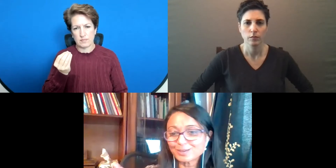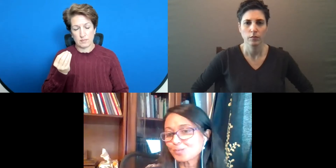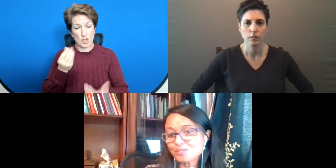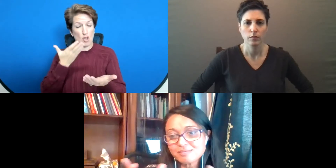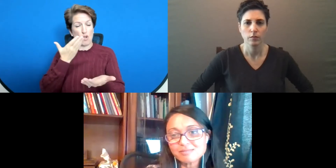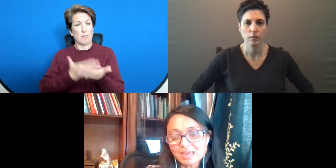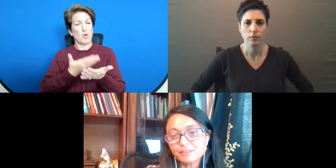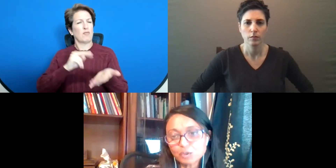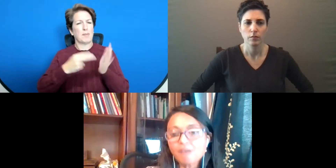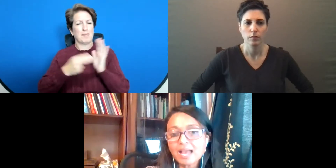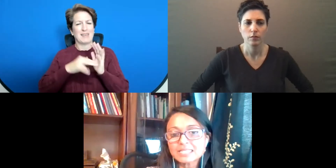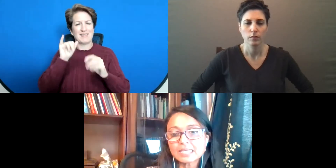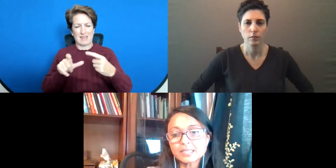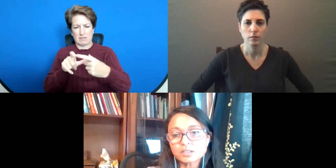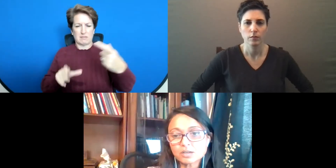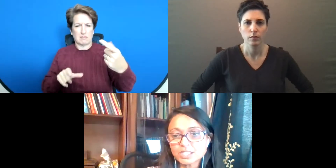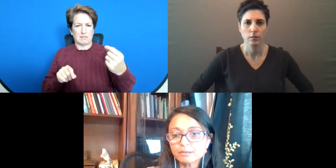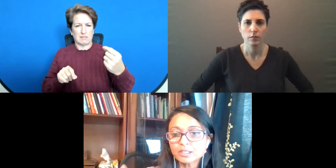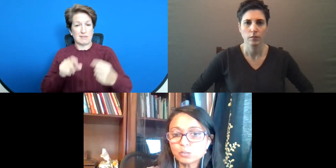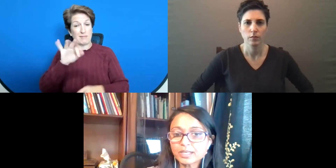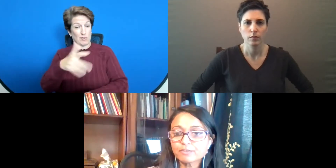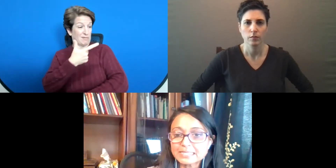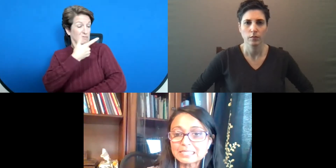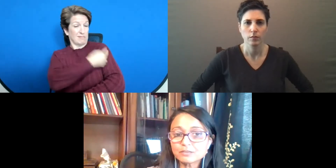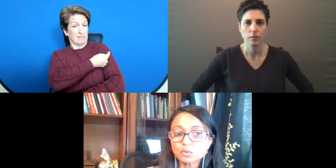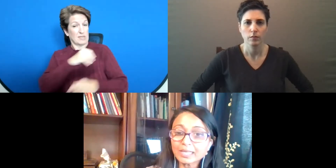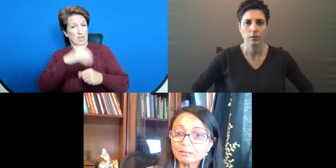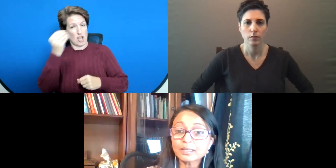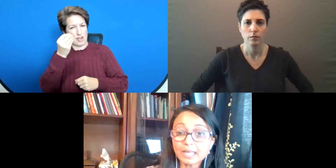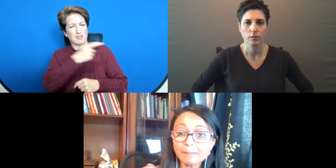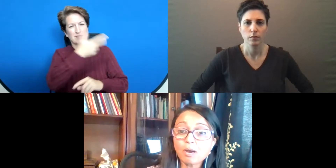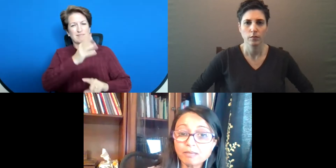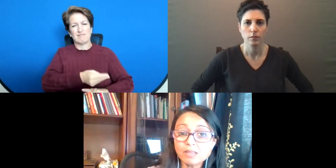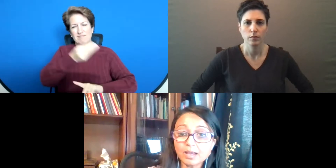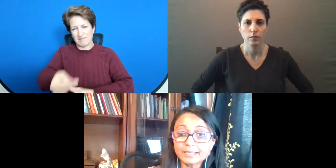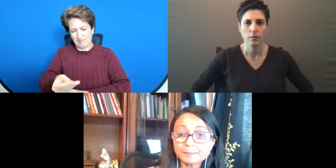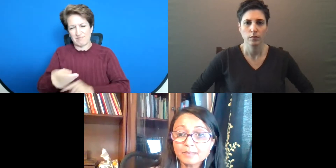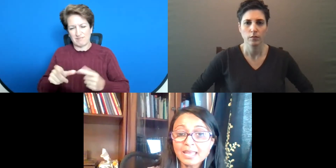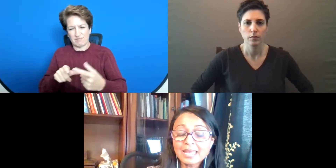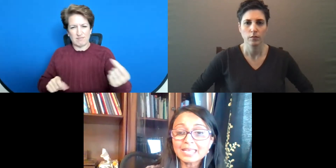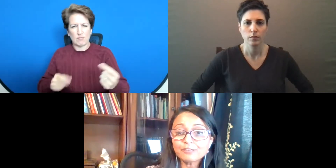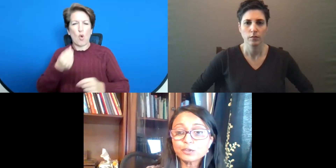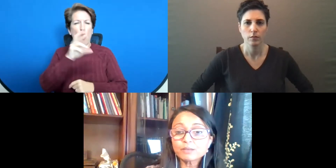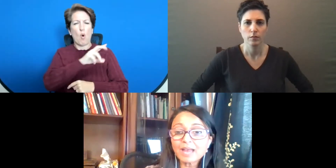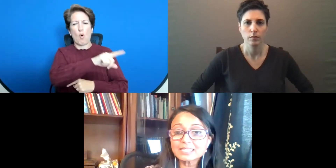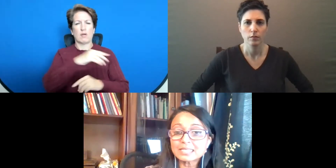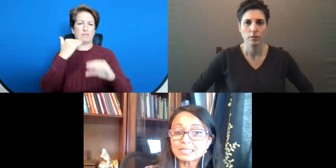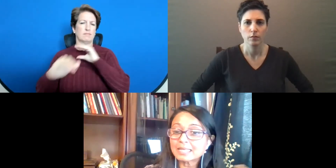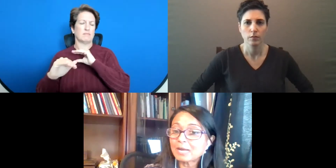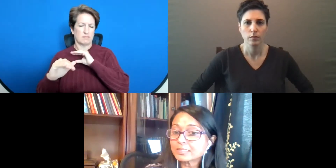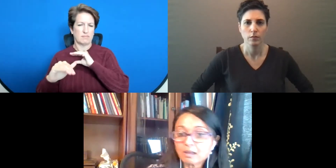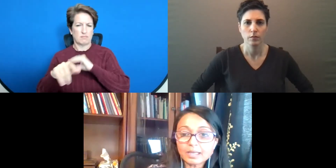receipt that if you got vaccinated in Ontario would have received, or can look it up online. If you